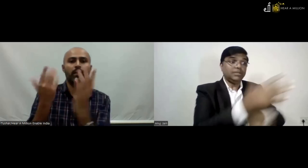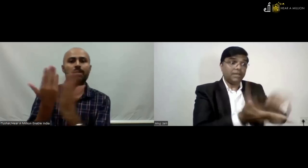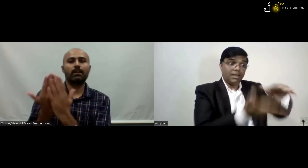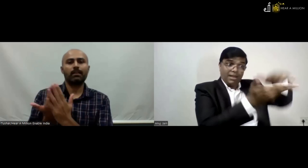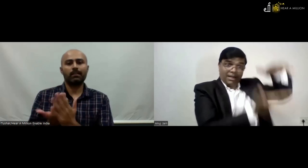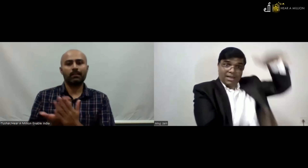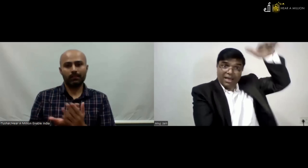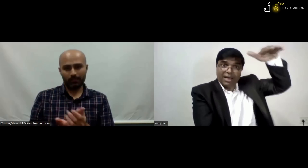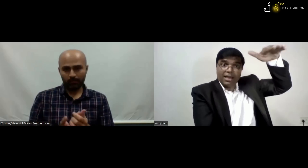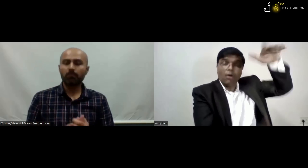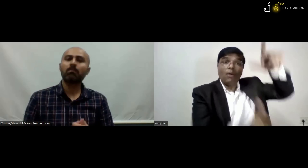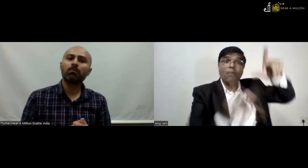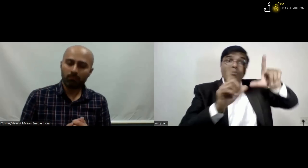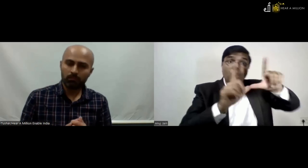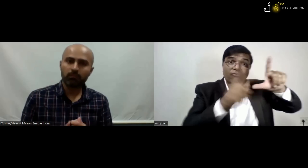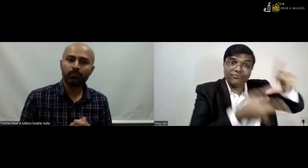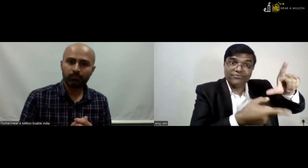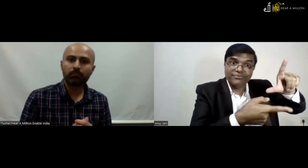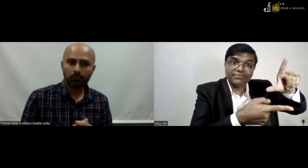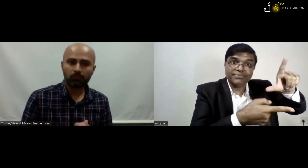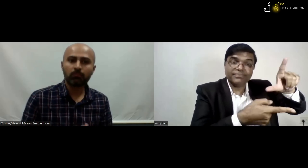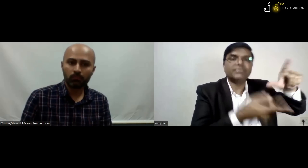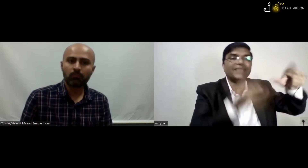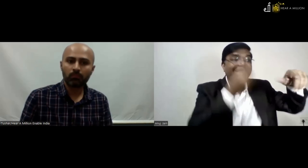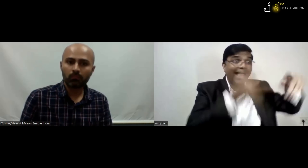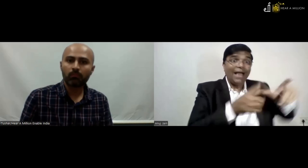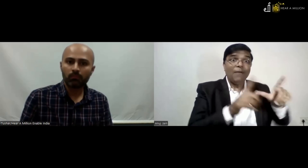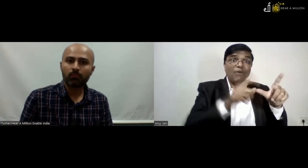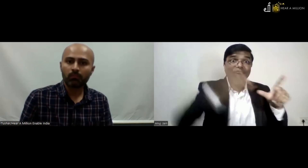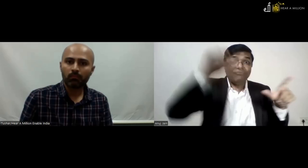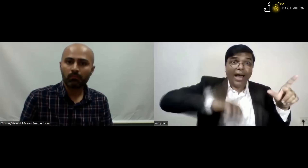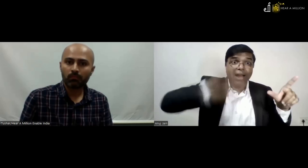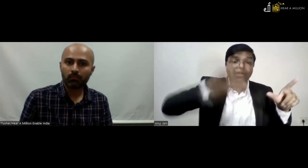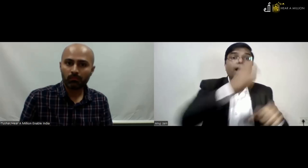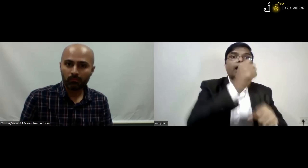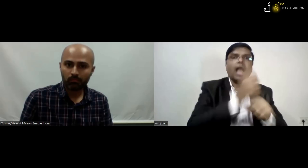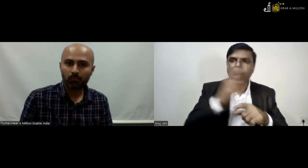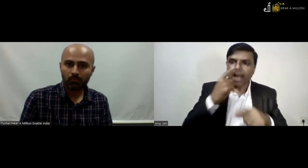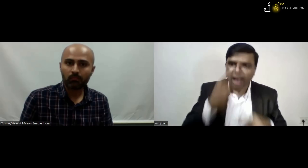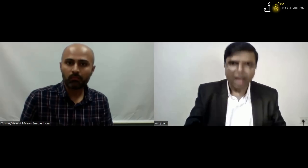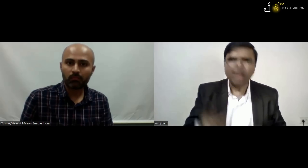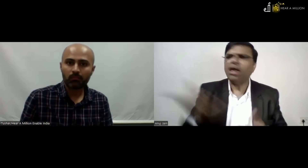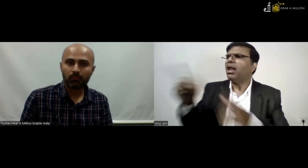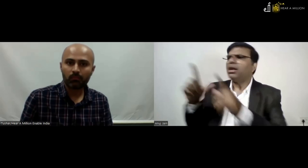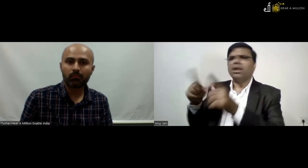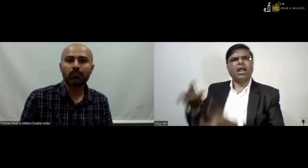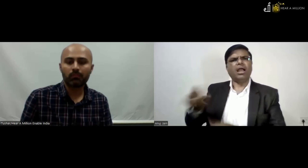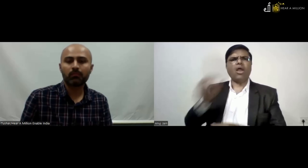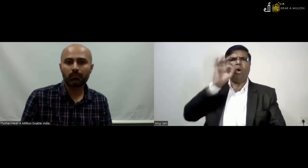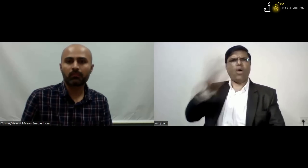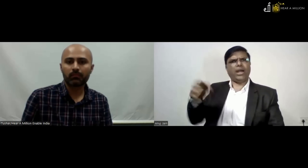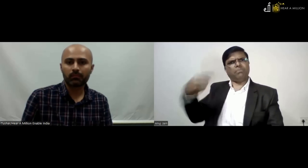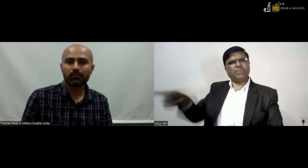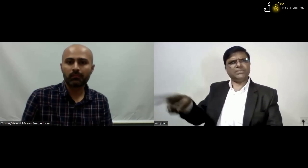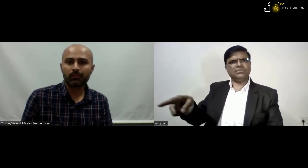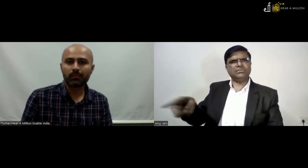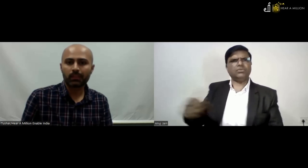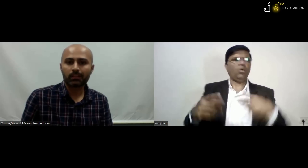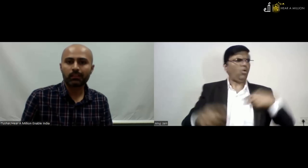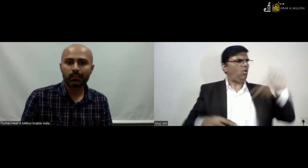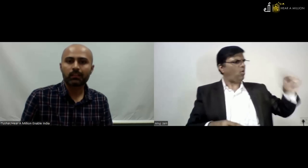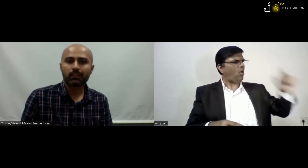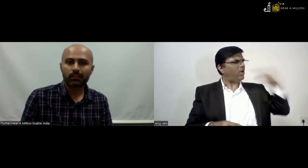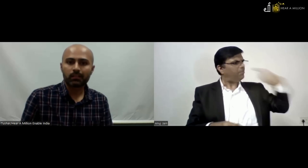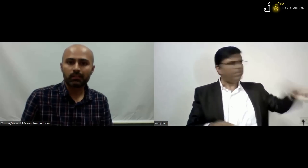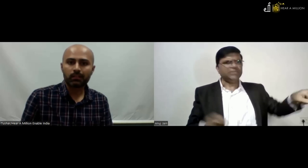office. Yes, keep them coming. As soon as there are a lot of complaints which are testimonials of the challenges and barriers